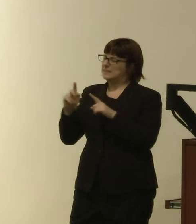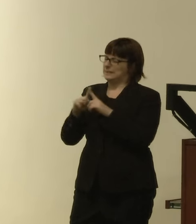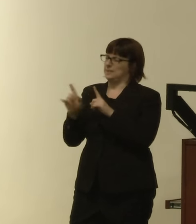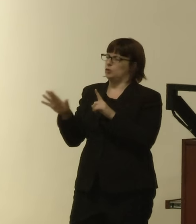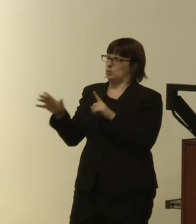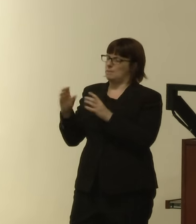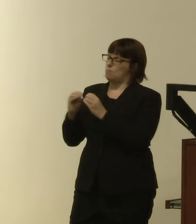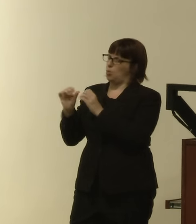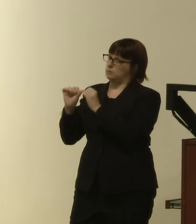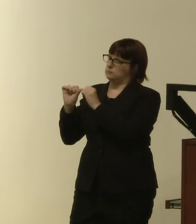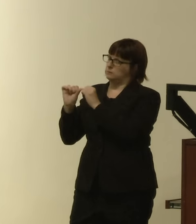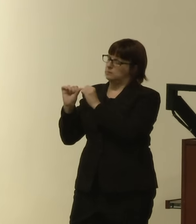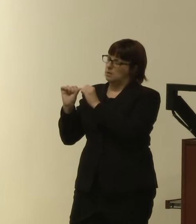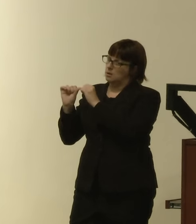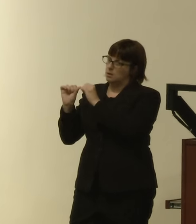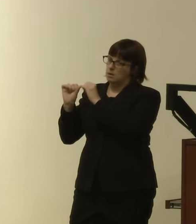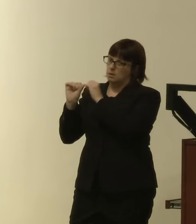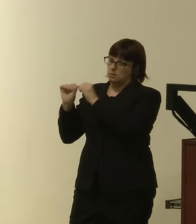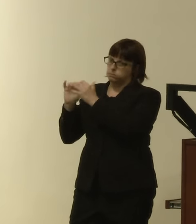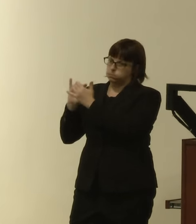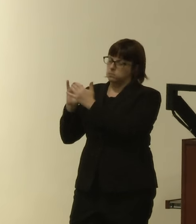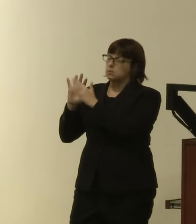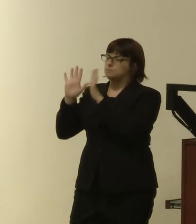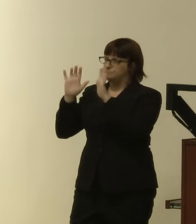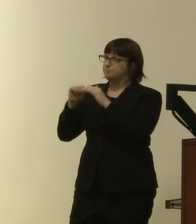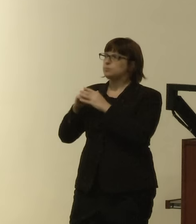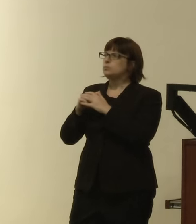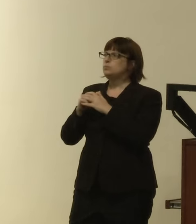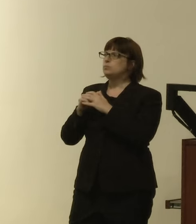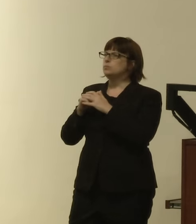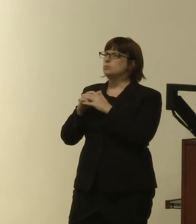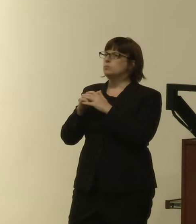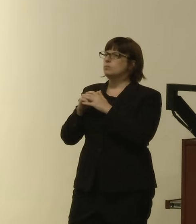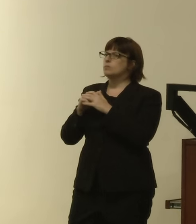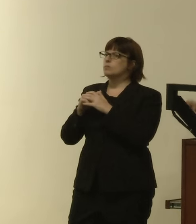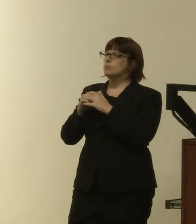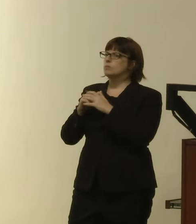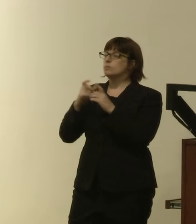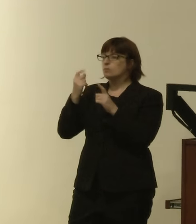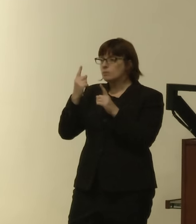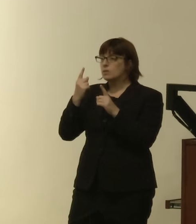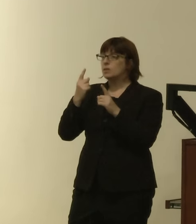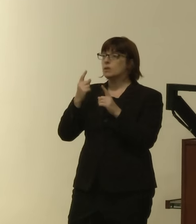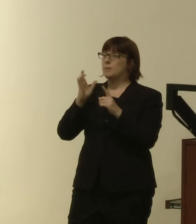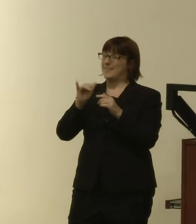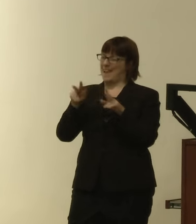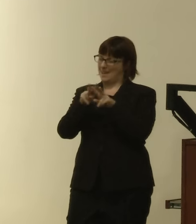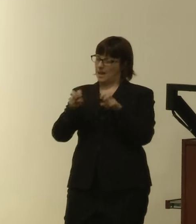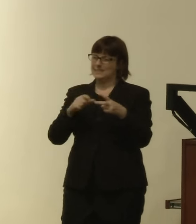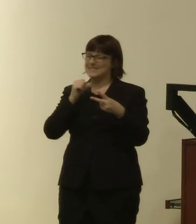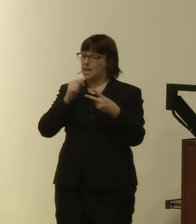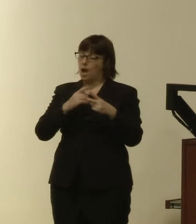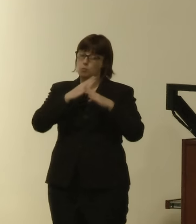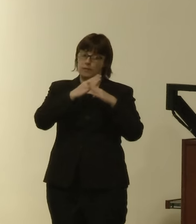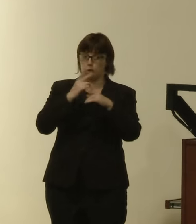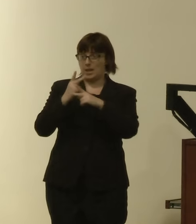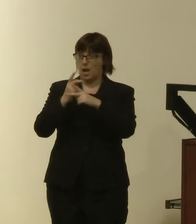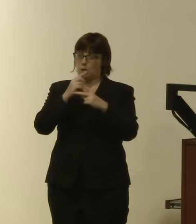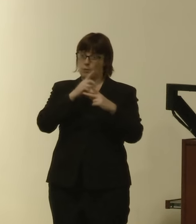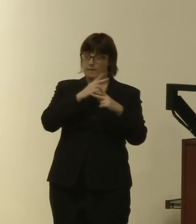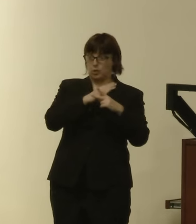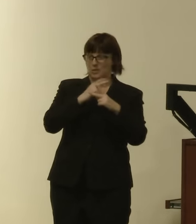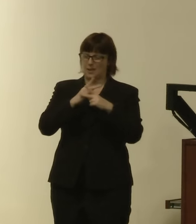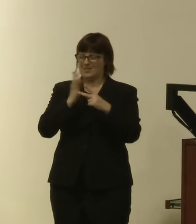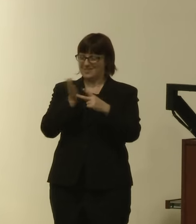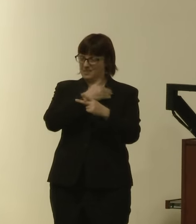much more long-standing. But I think the burden gap analysis is easy enough for someone like you to